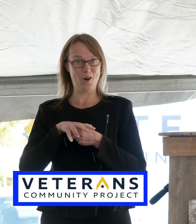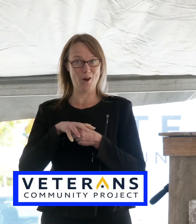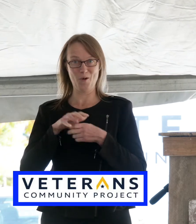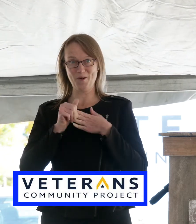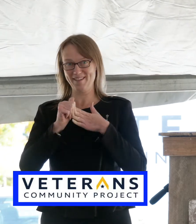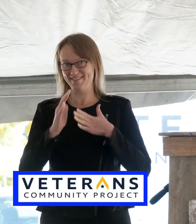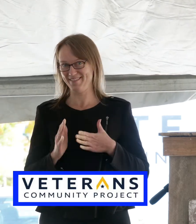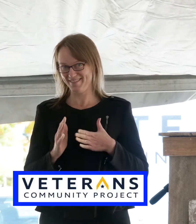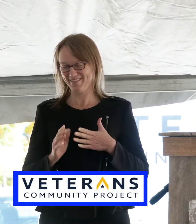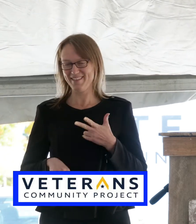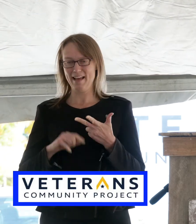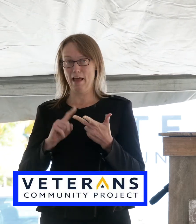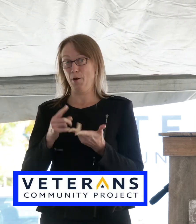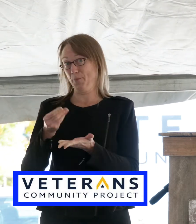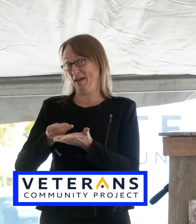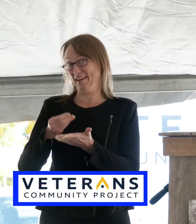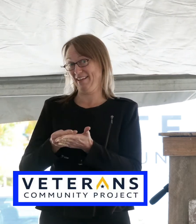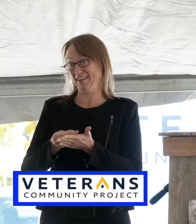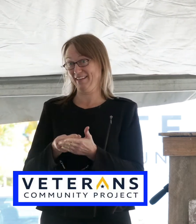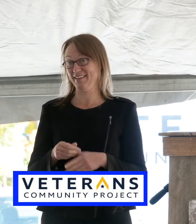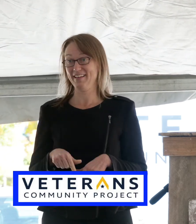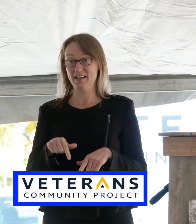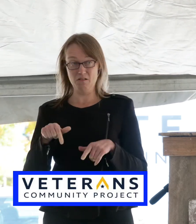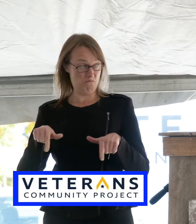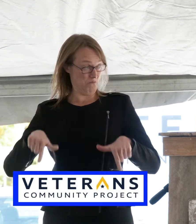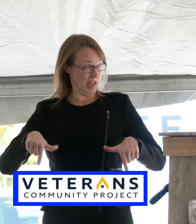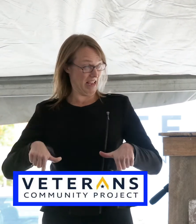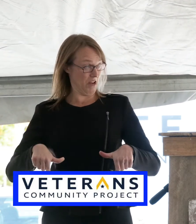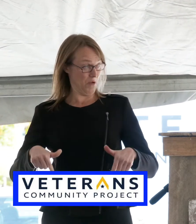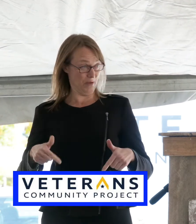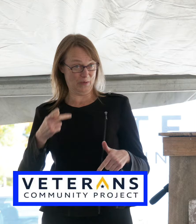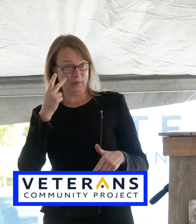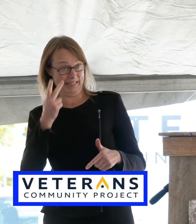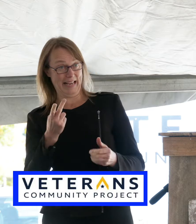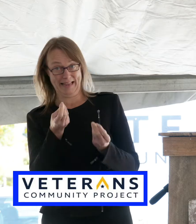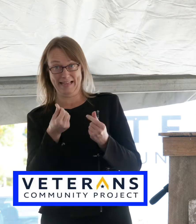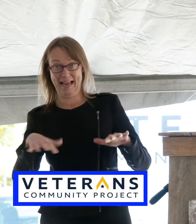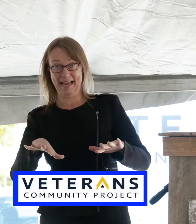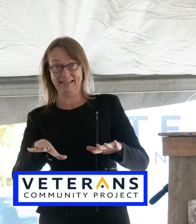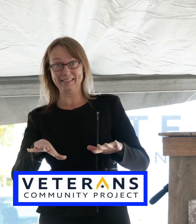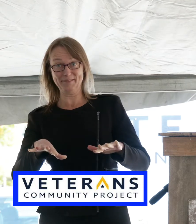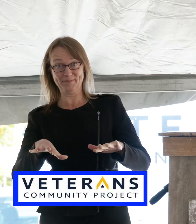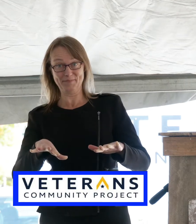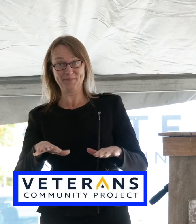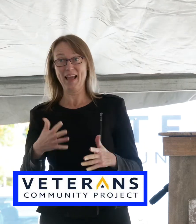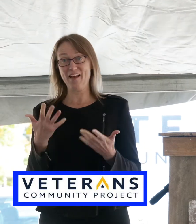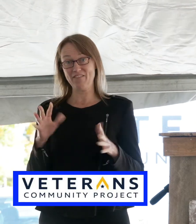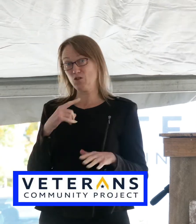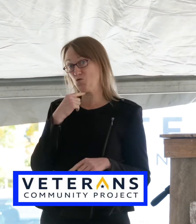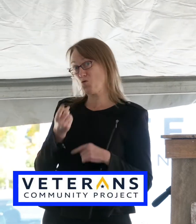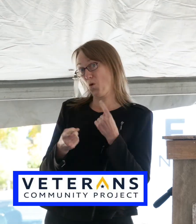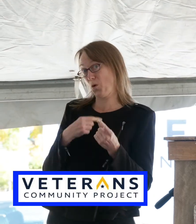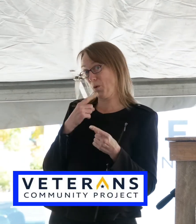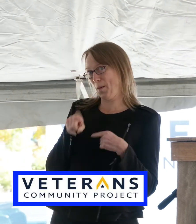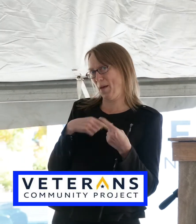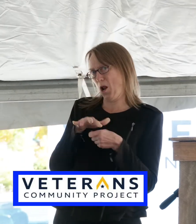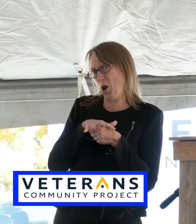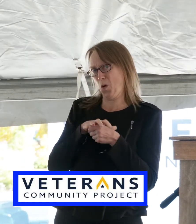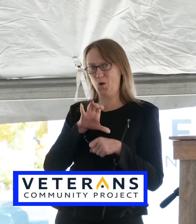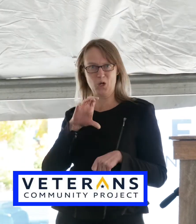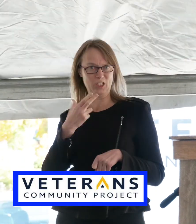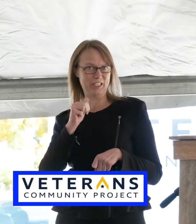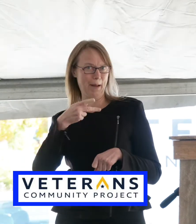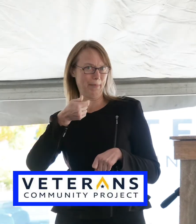money to get this done. You're standing on the land. I've told you all about the local champions, and the money from the